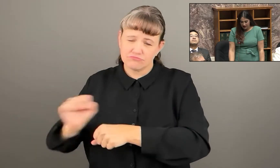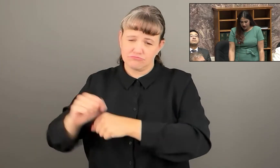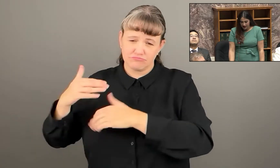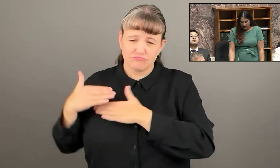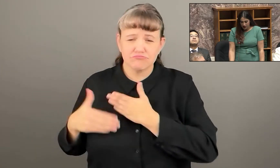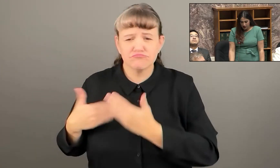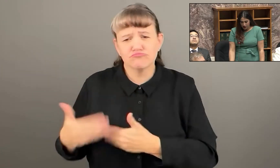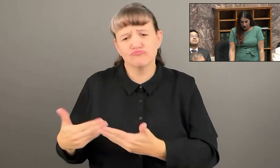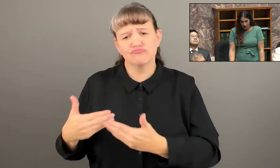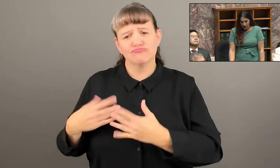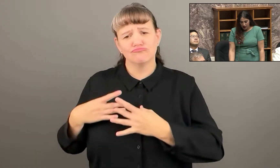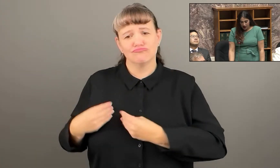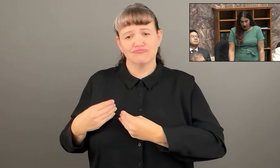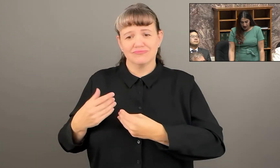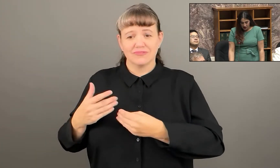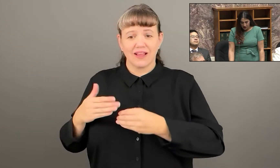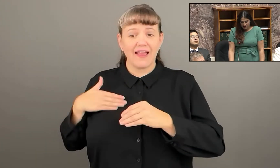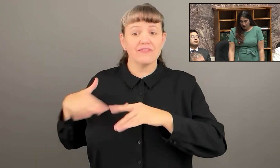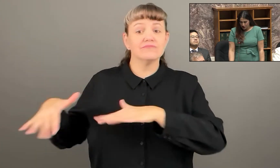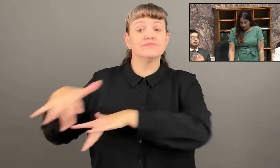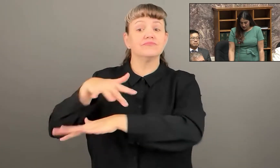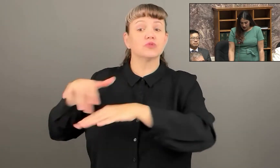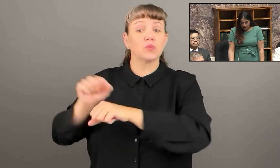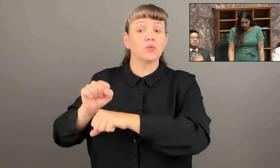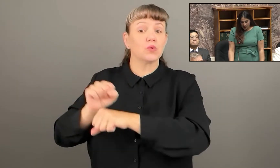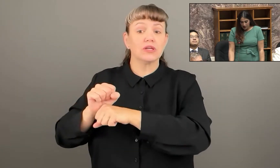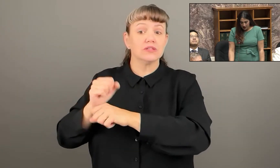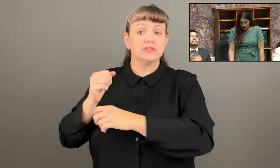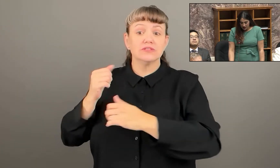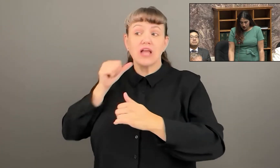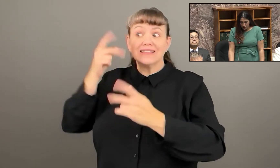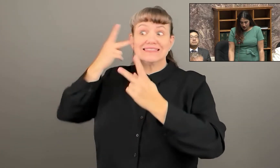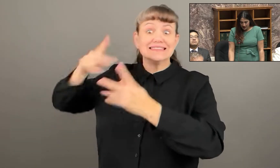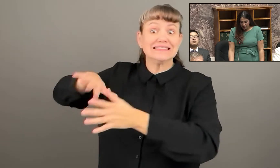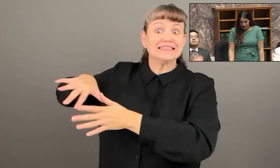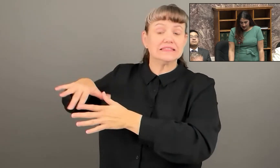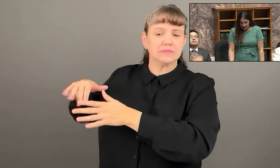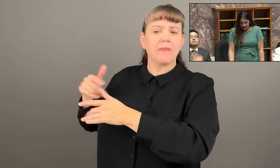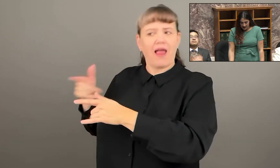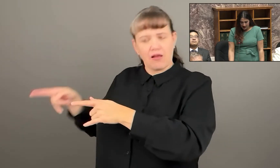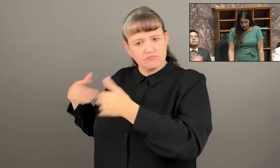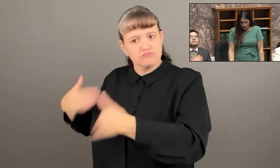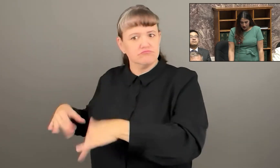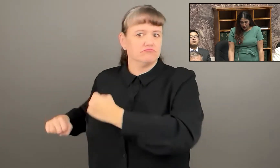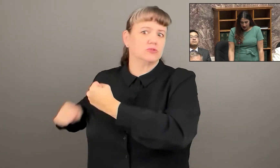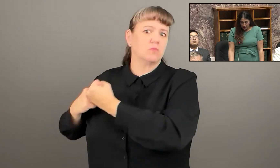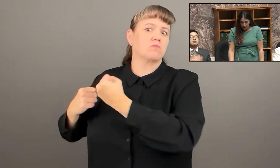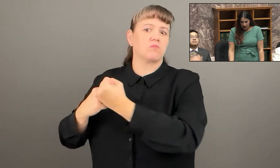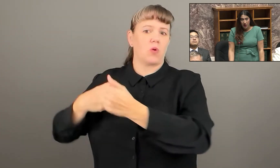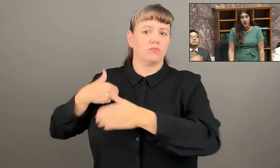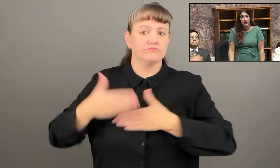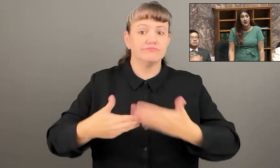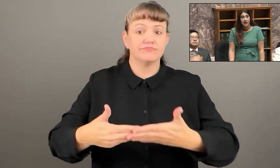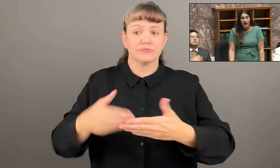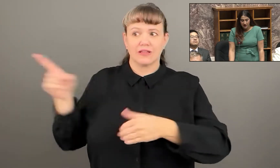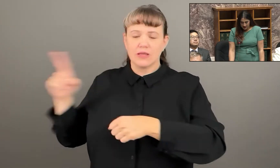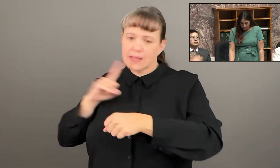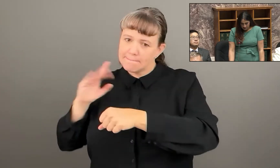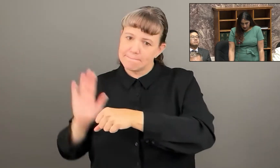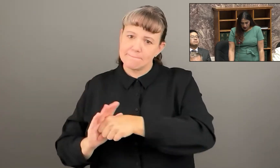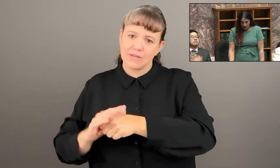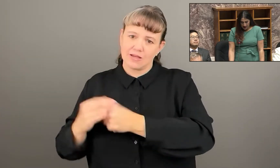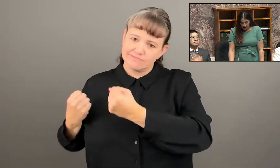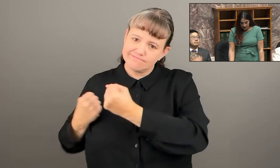scenes efforts that go unnoticed usually. Your commitment assures our success and a smooth running of our daily